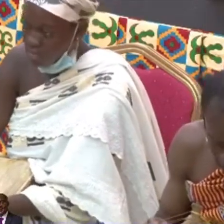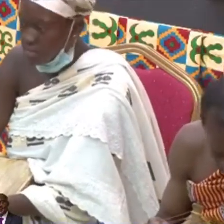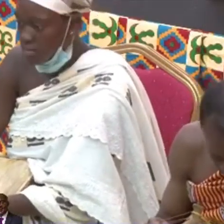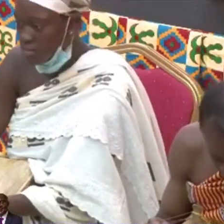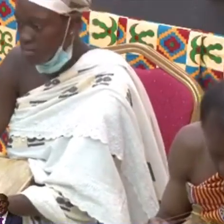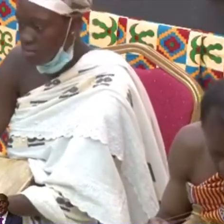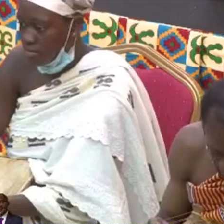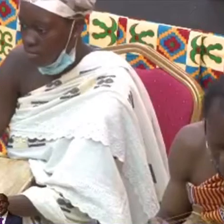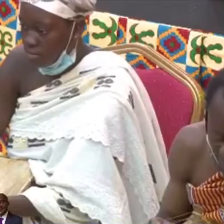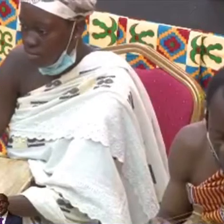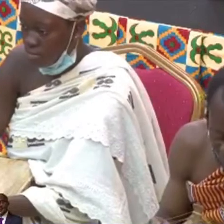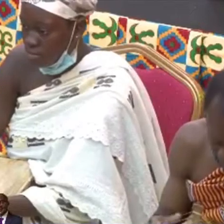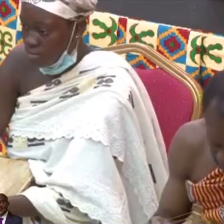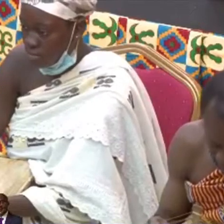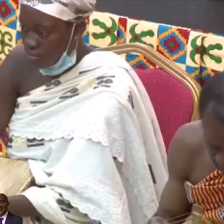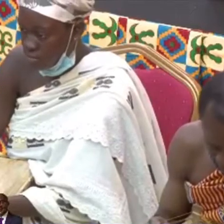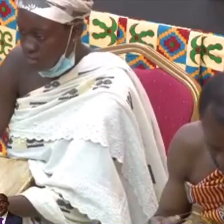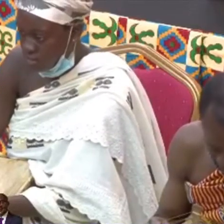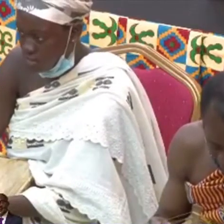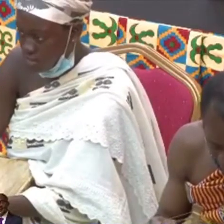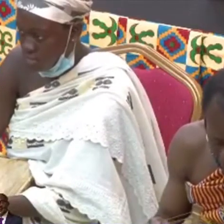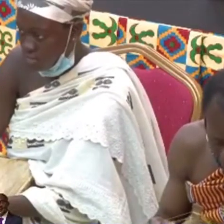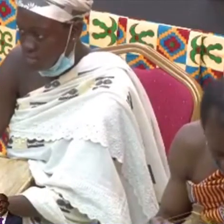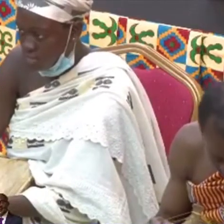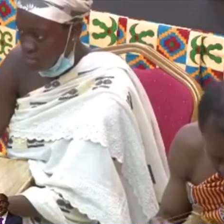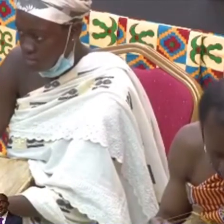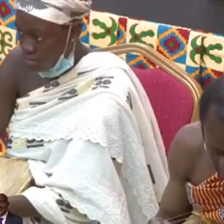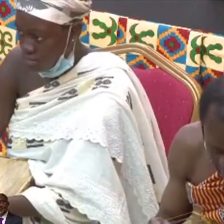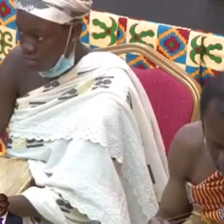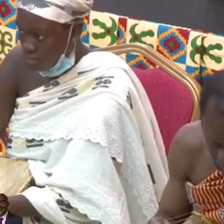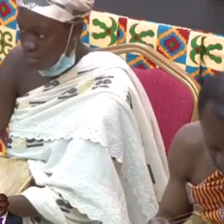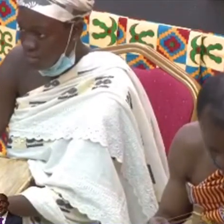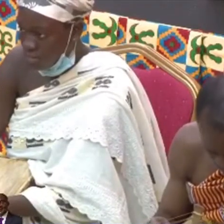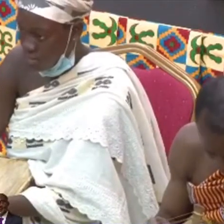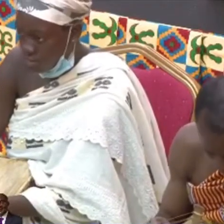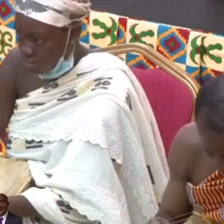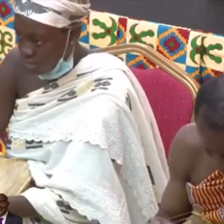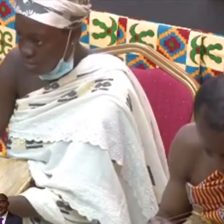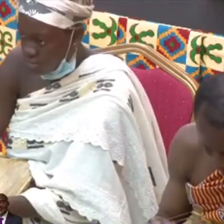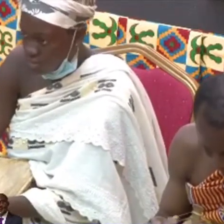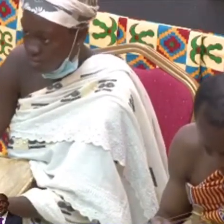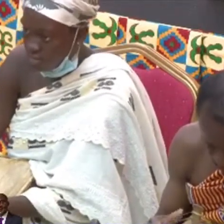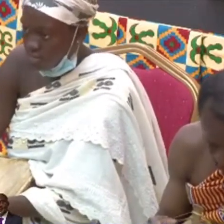Am I young queen? And the pona.